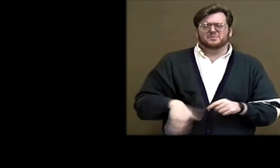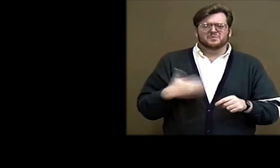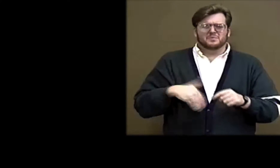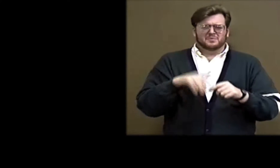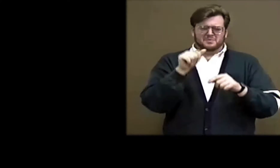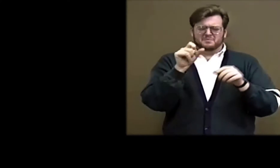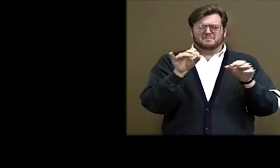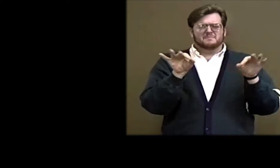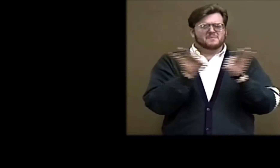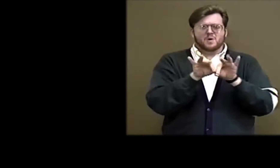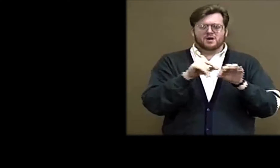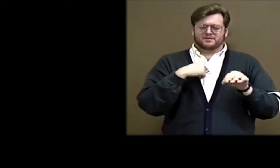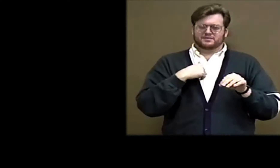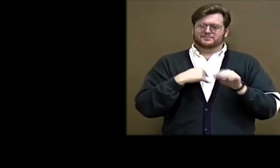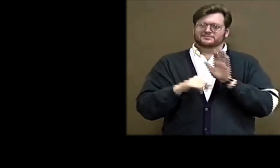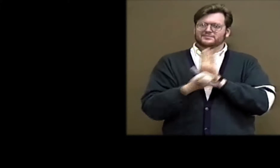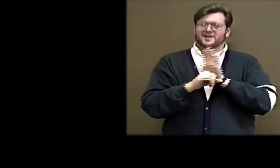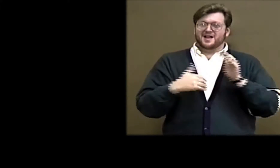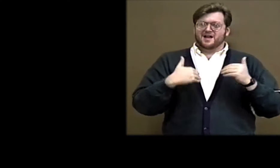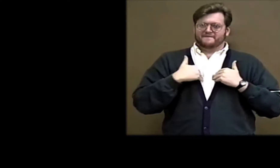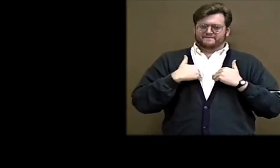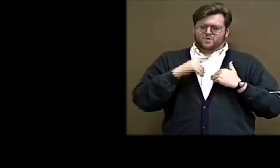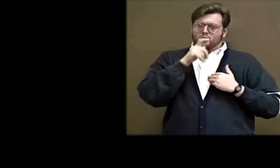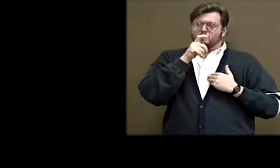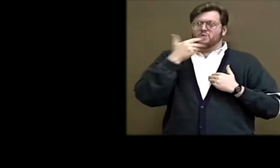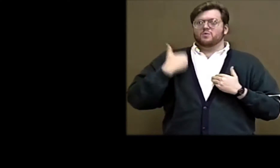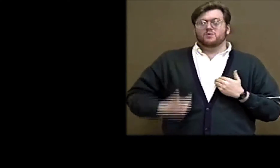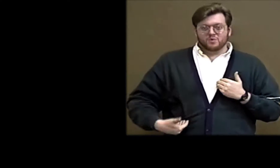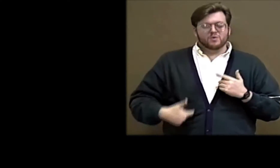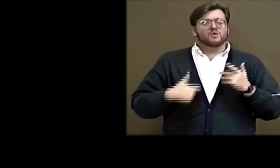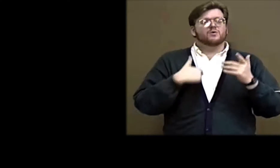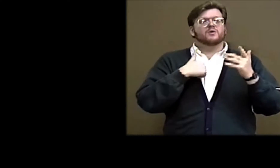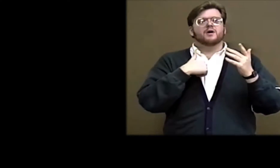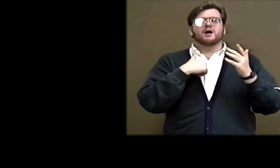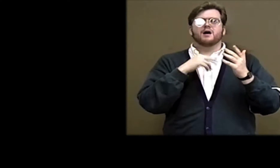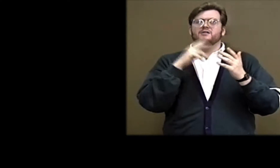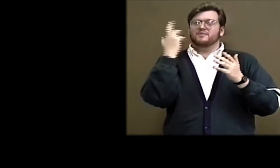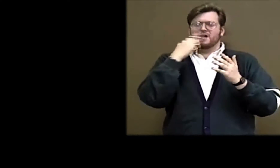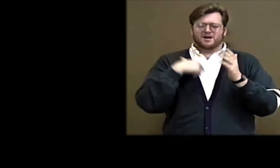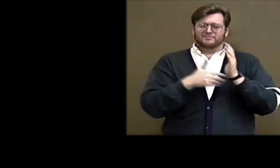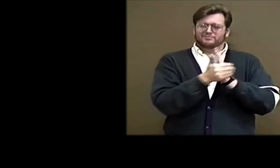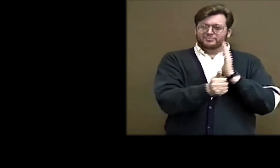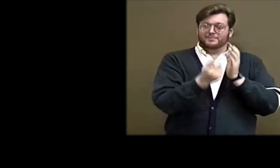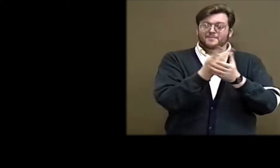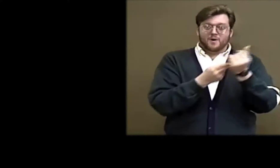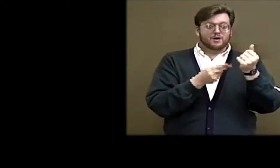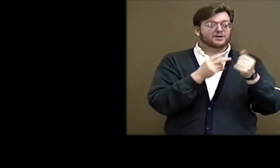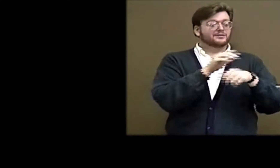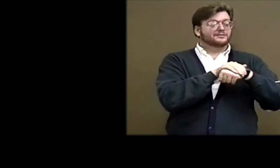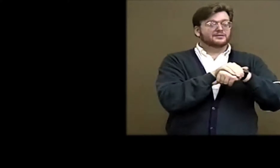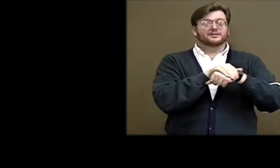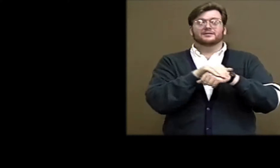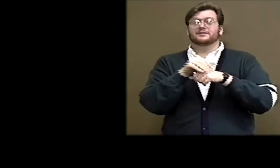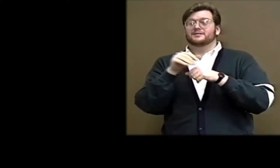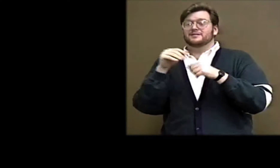for me that became part of my identity. It's part of who I am. Now I realize that I am fluent in two